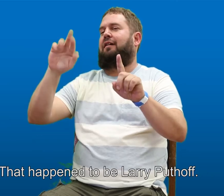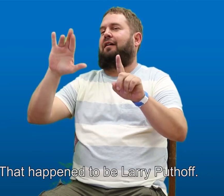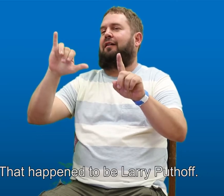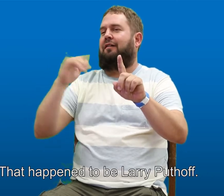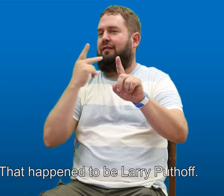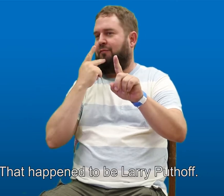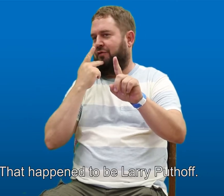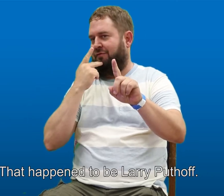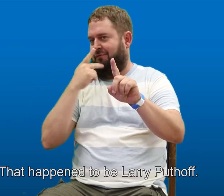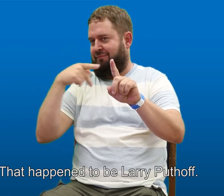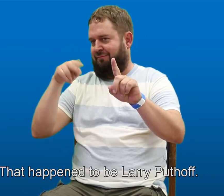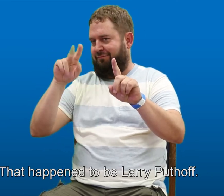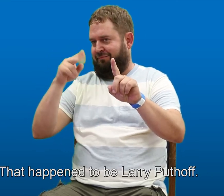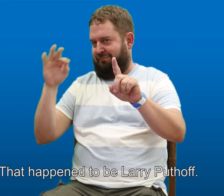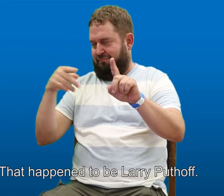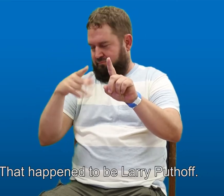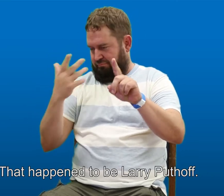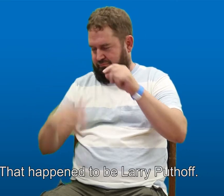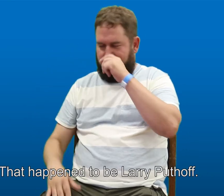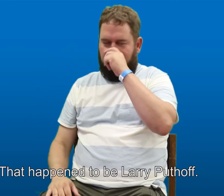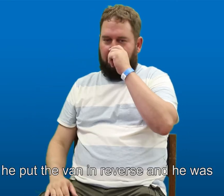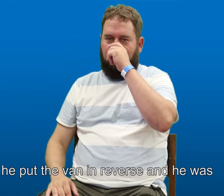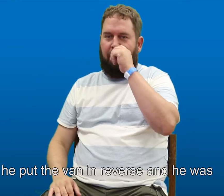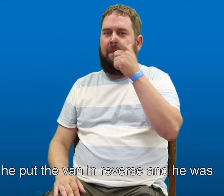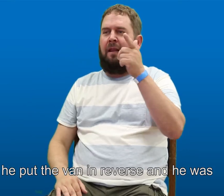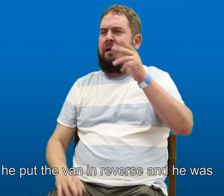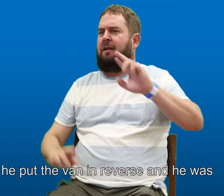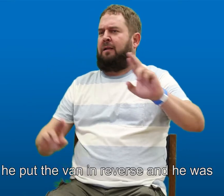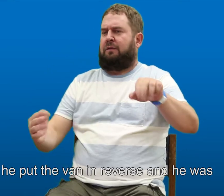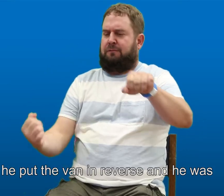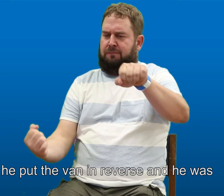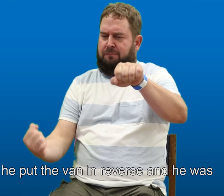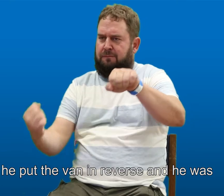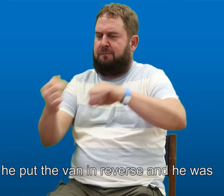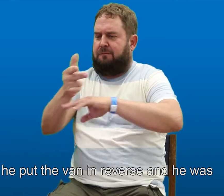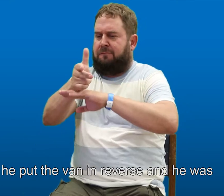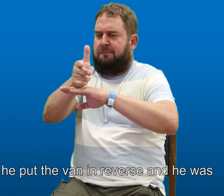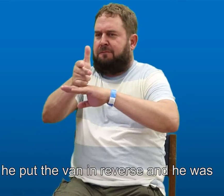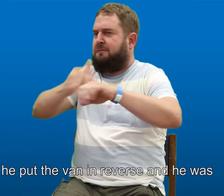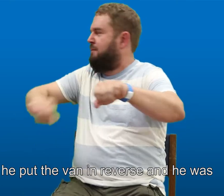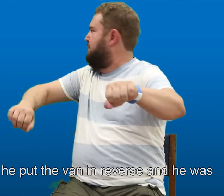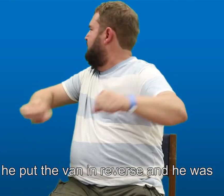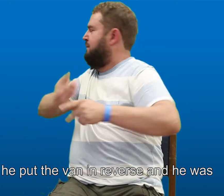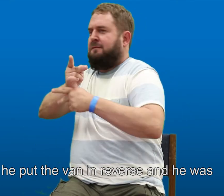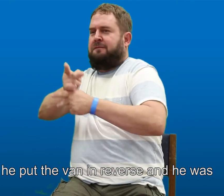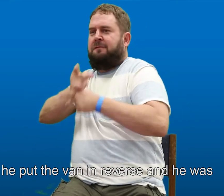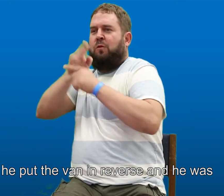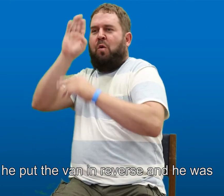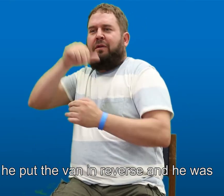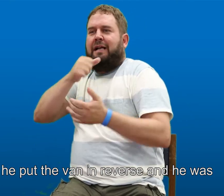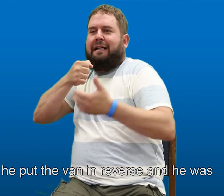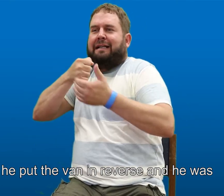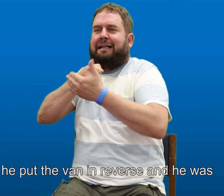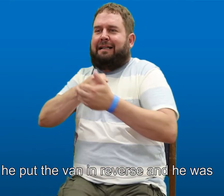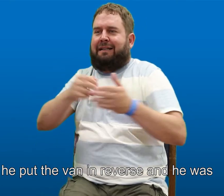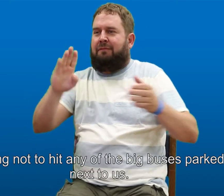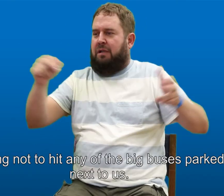and that was, I think happened to be very put off, and so he put his van into gear, and he was hoping